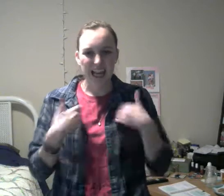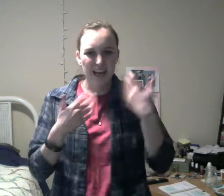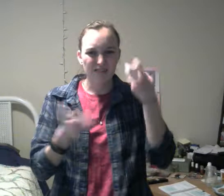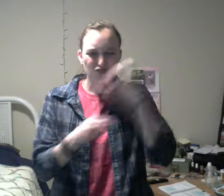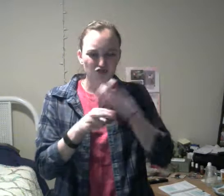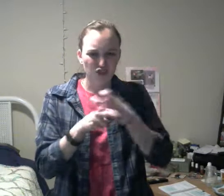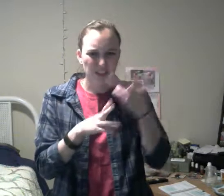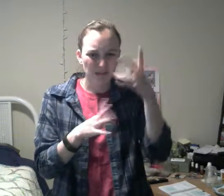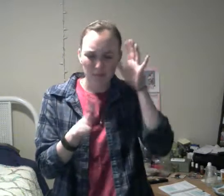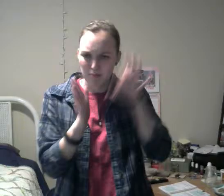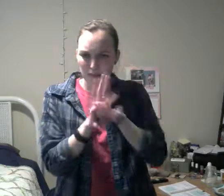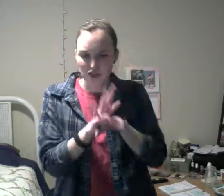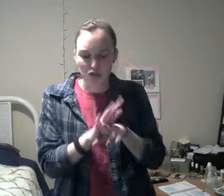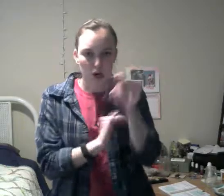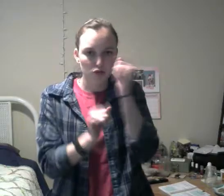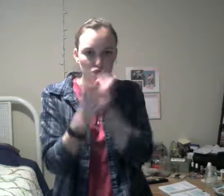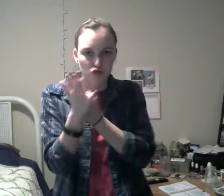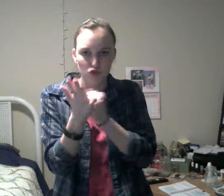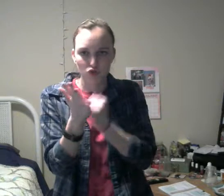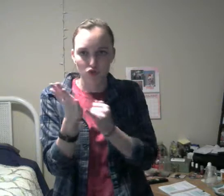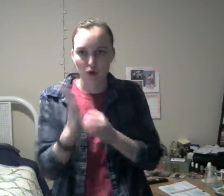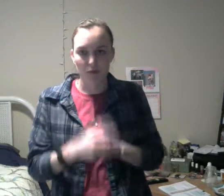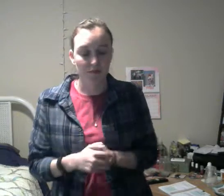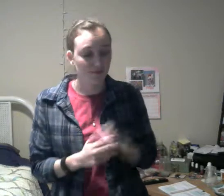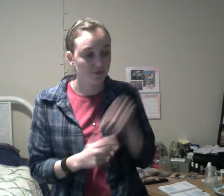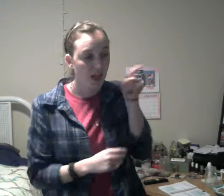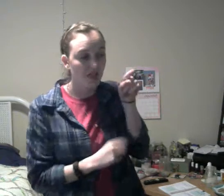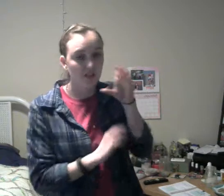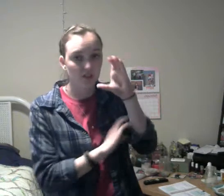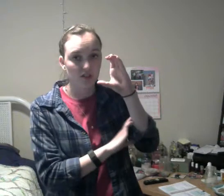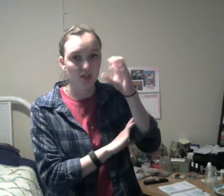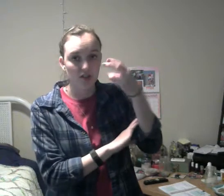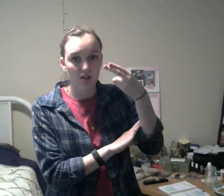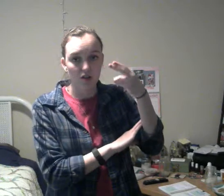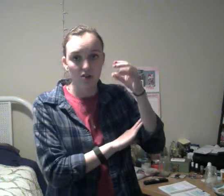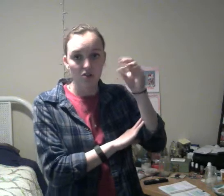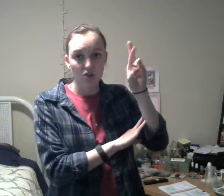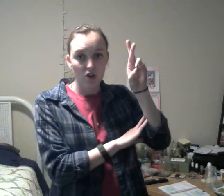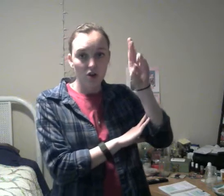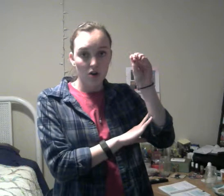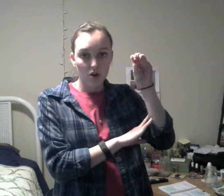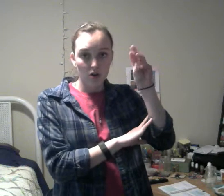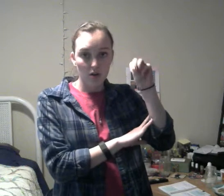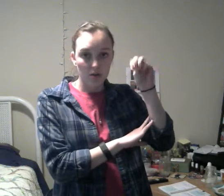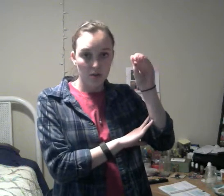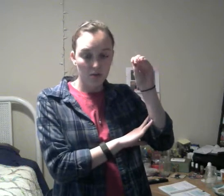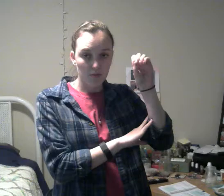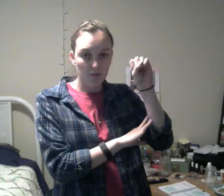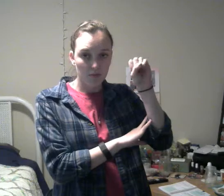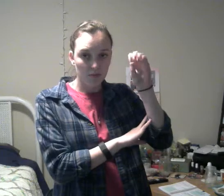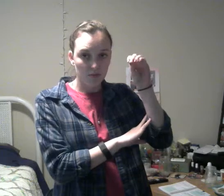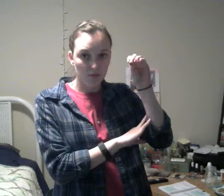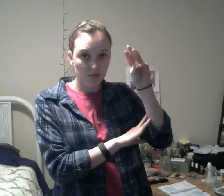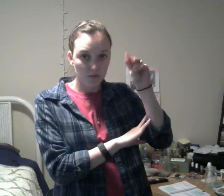let's draw a chromosome for a second. So if this is a chromosome, so I'm going to have the centromere right here. If this is a chromosome like that.